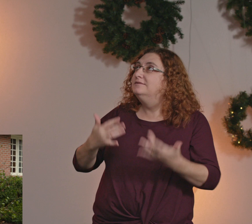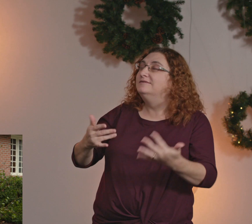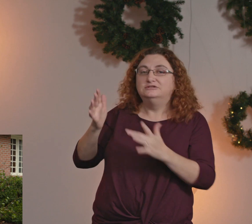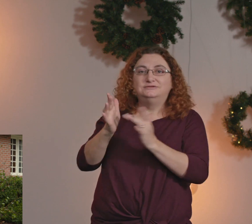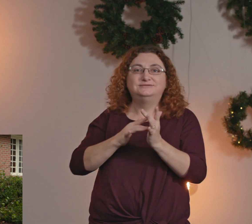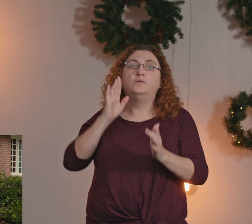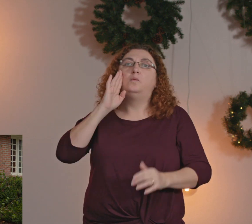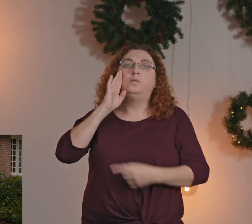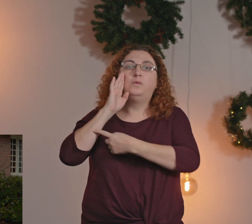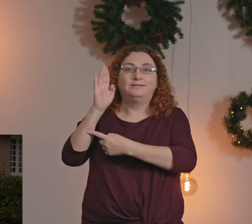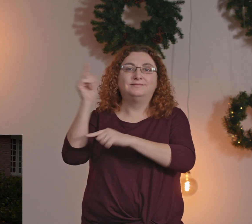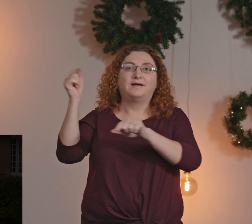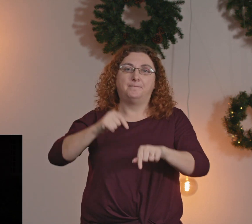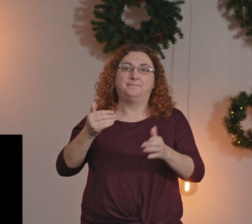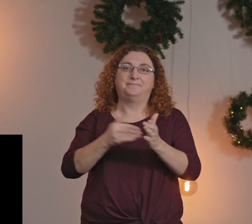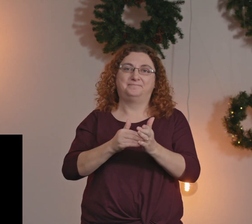again.